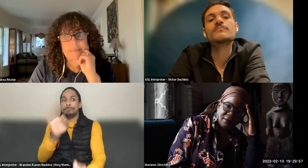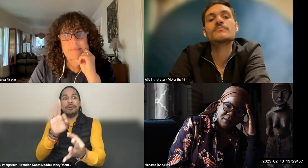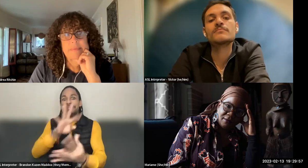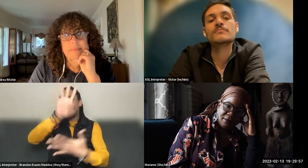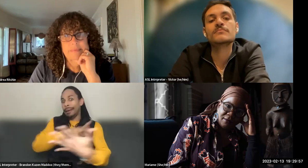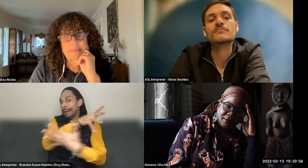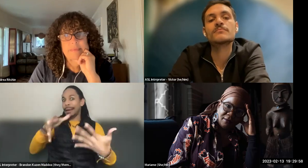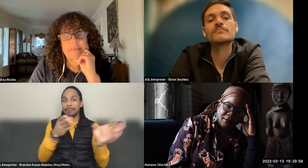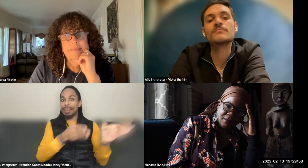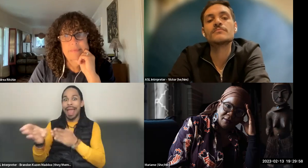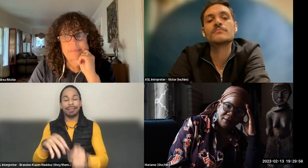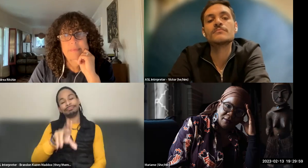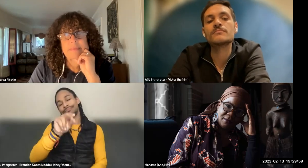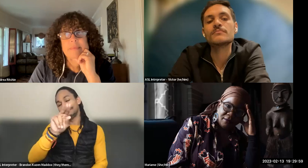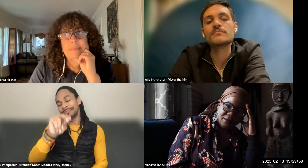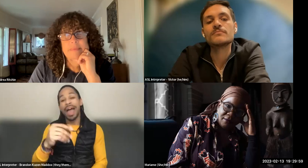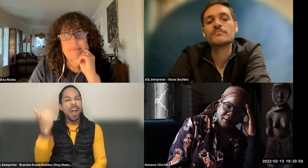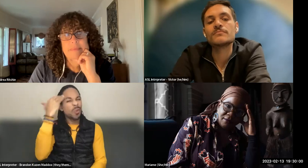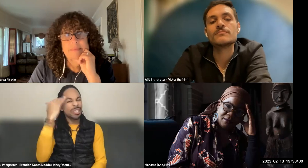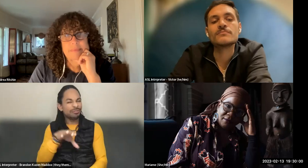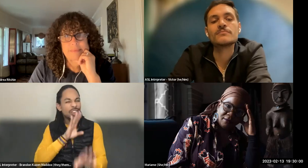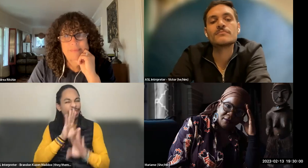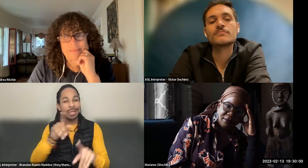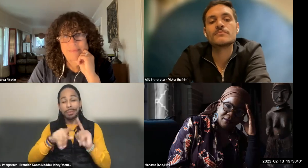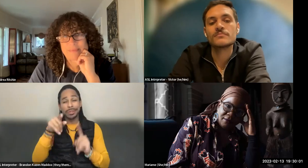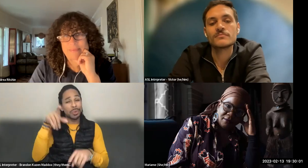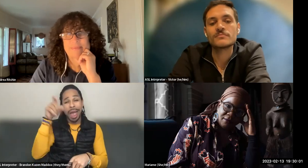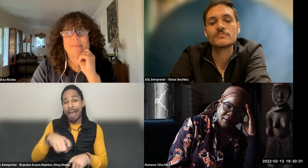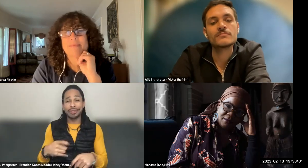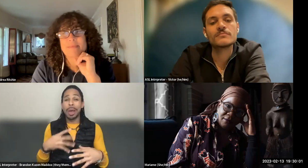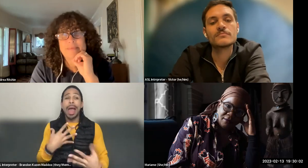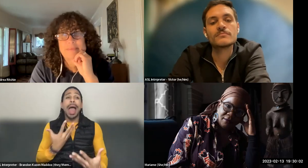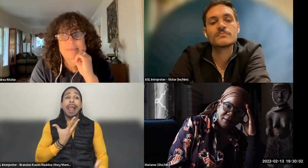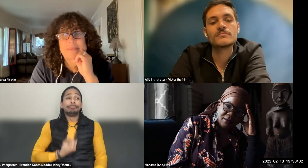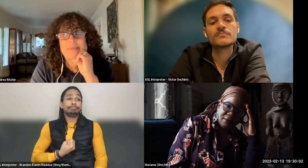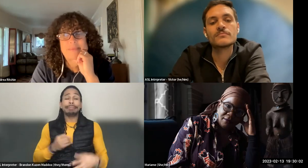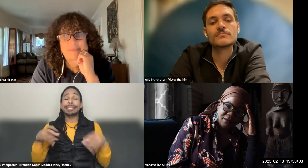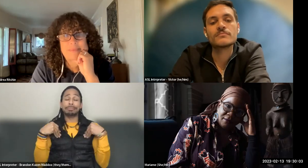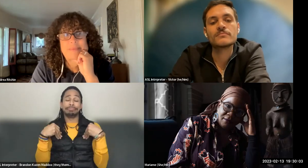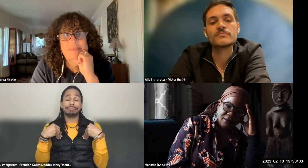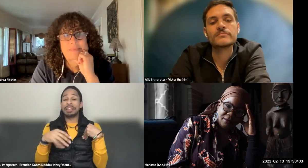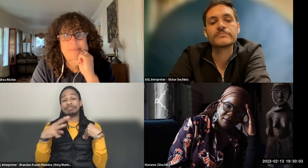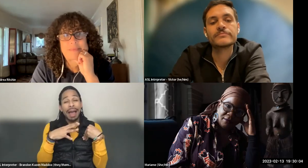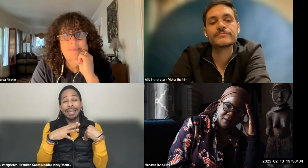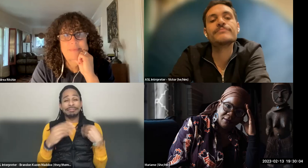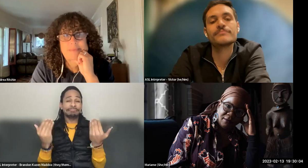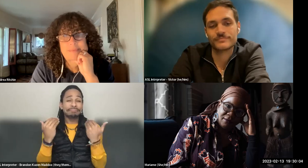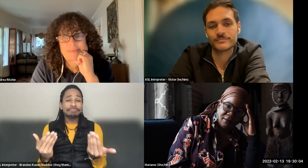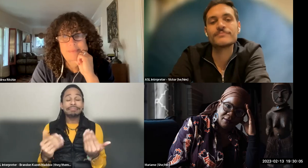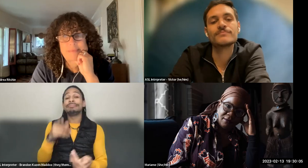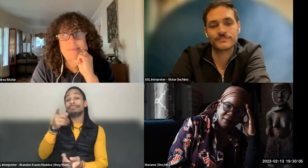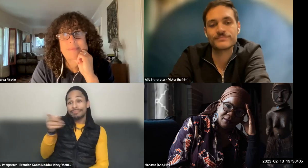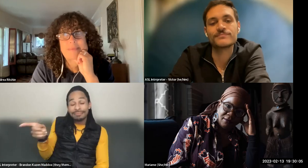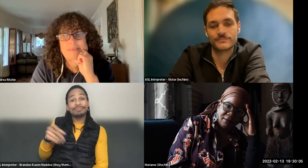frustrating to people that that's not the case. You have to get over it. What abolition provides, as Ruth Wilson Gilmore teaches us,